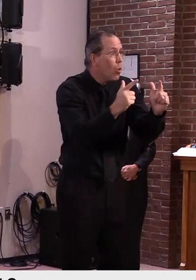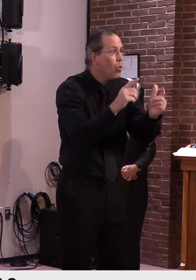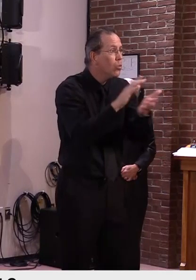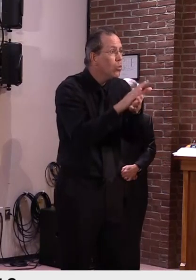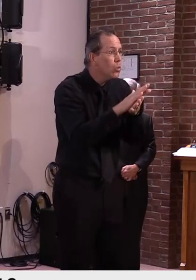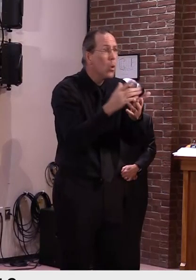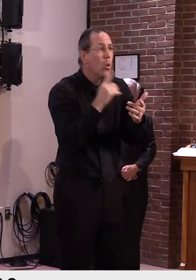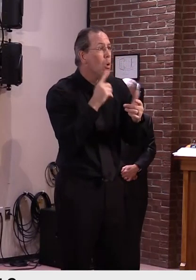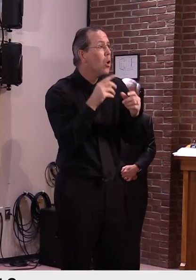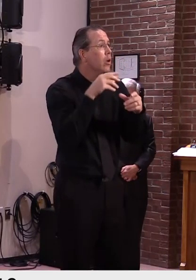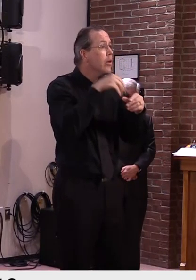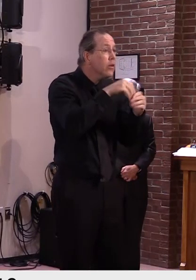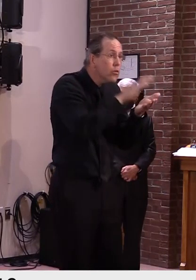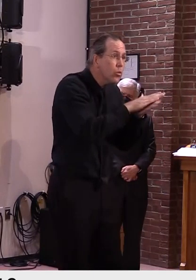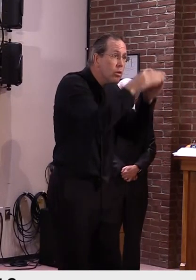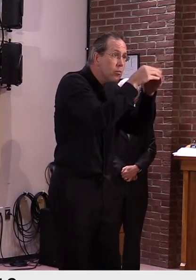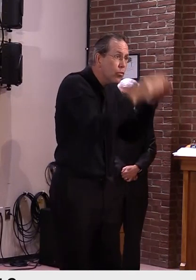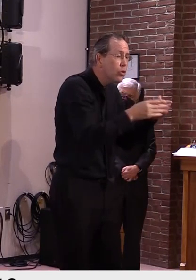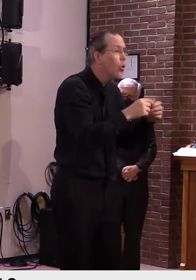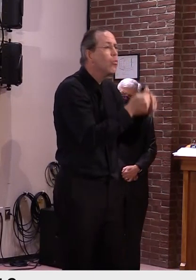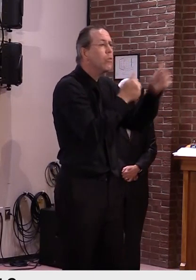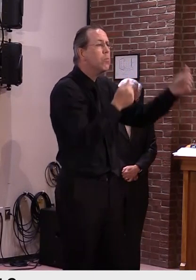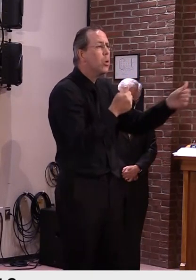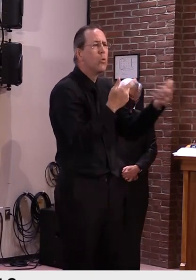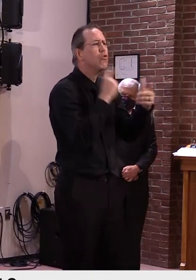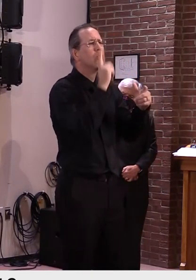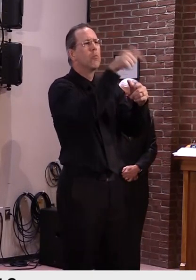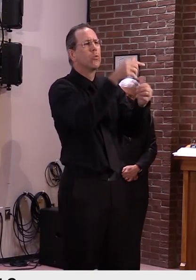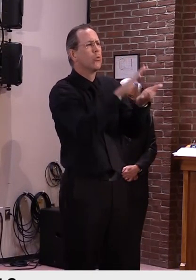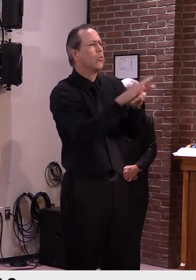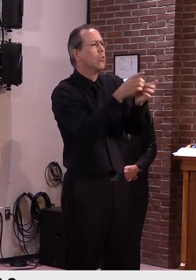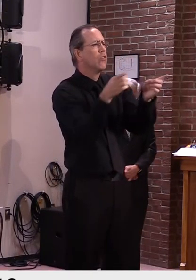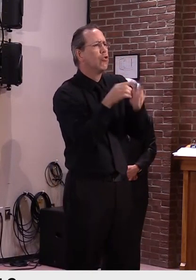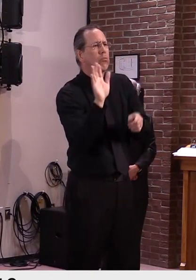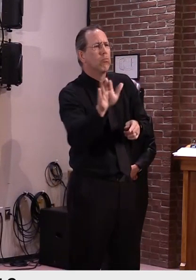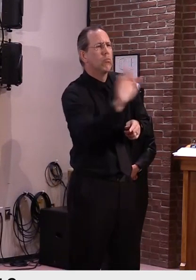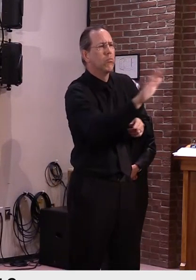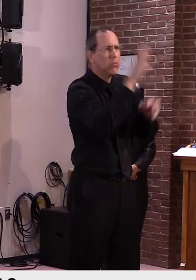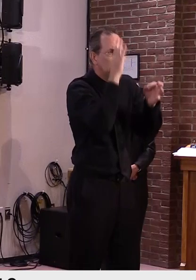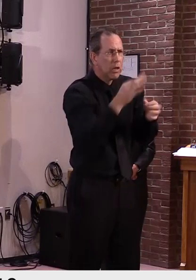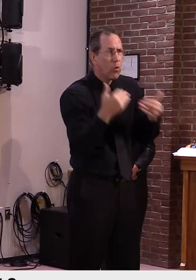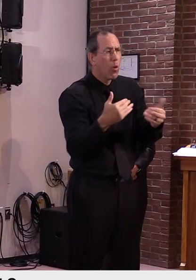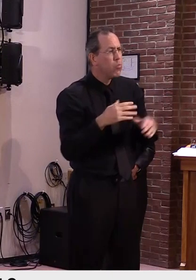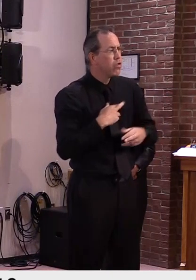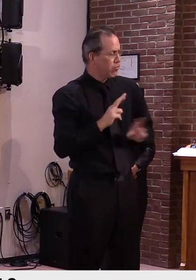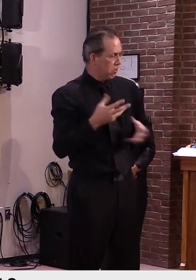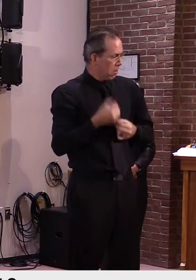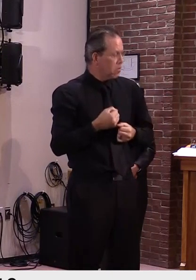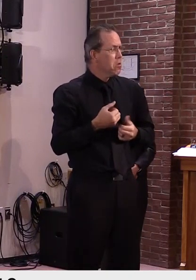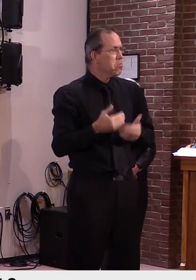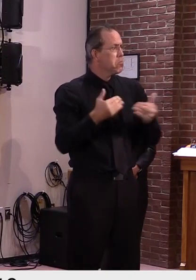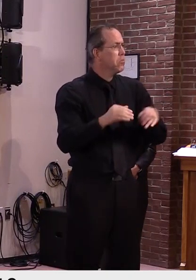We know, however, that in-person instruction is very important for the healthy development and academic success of our